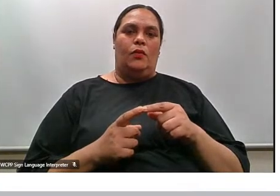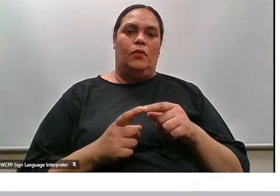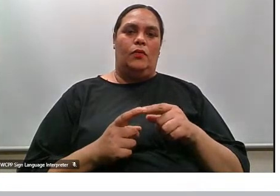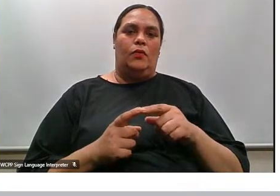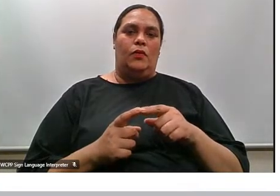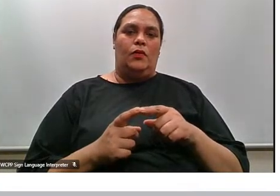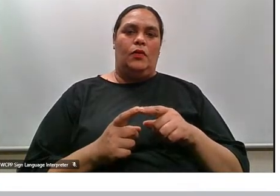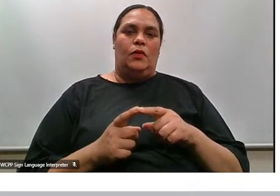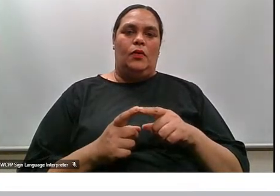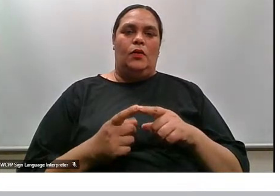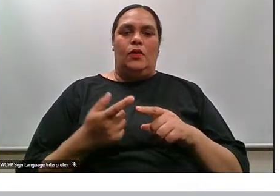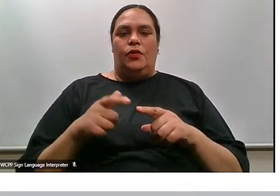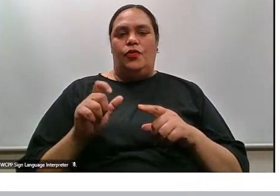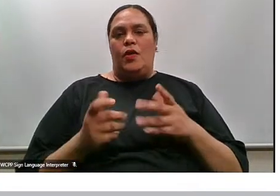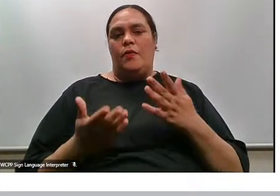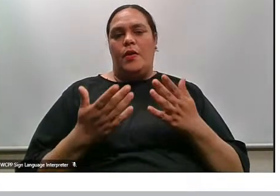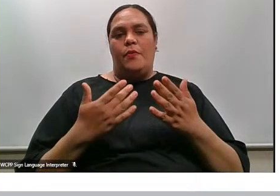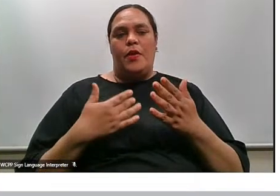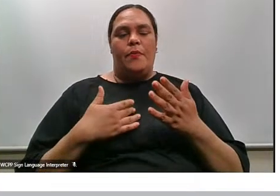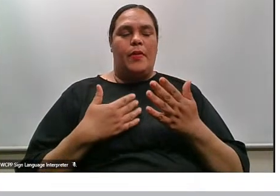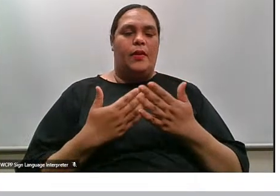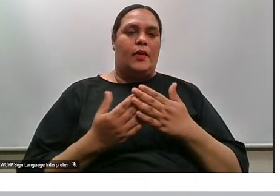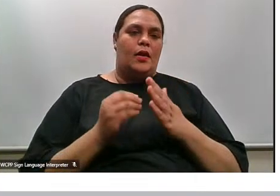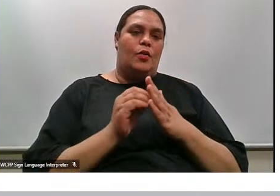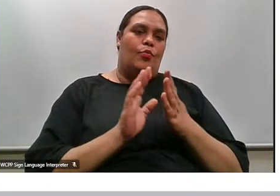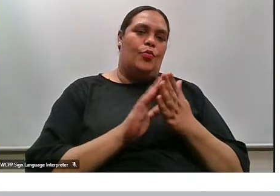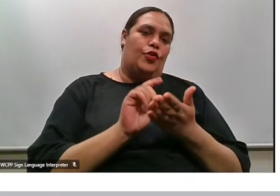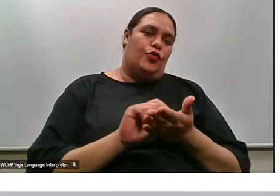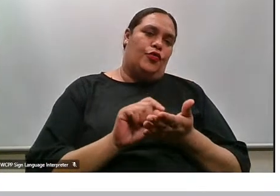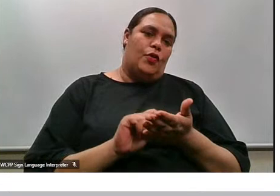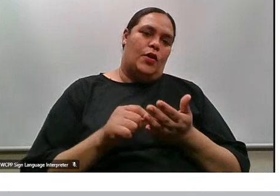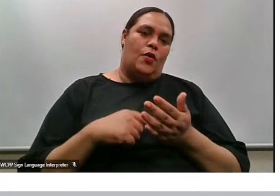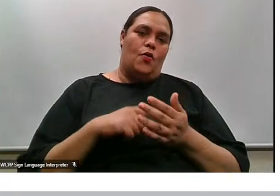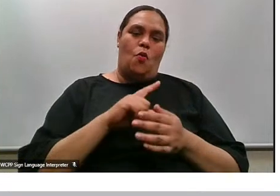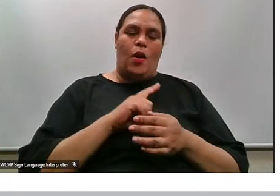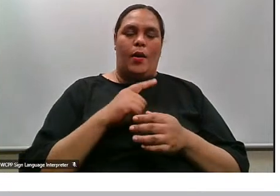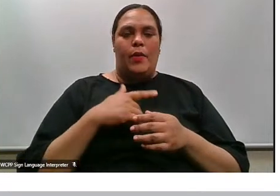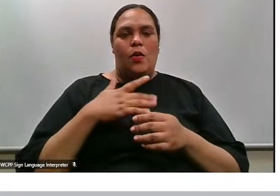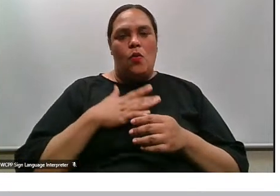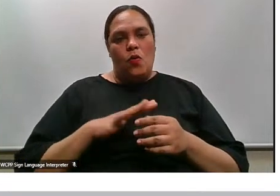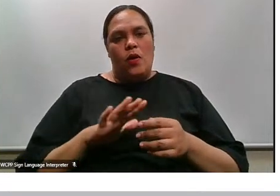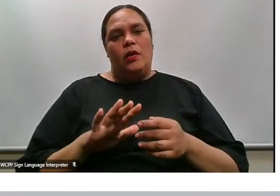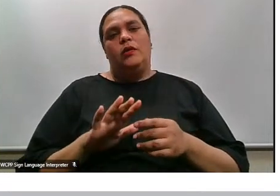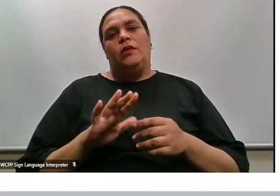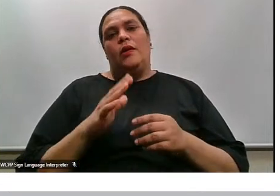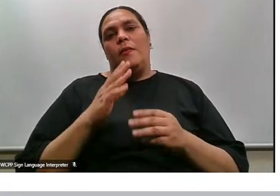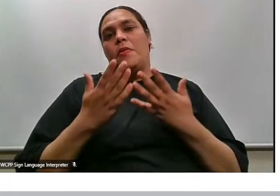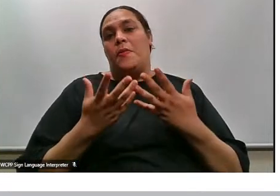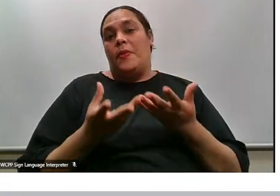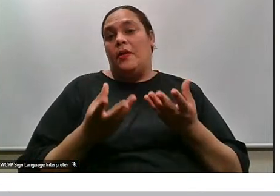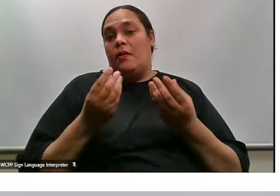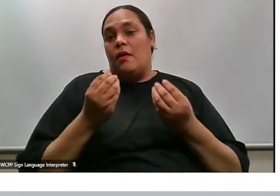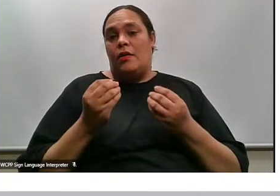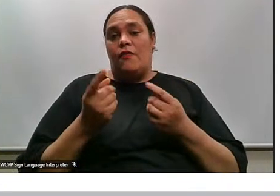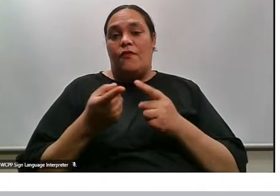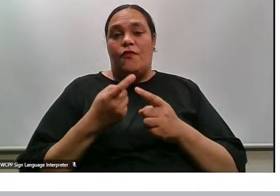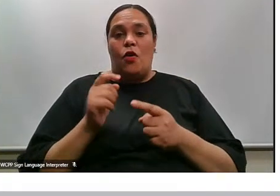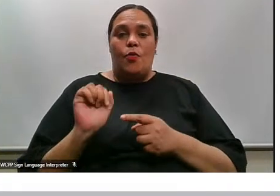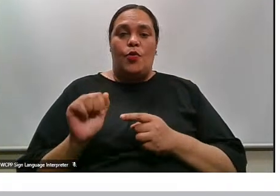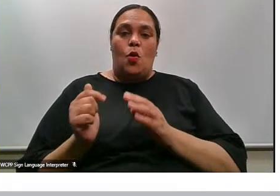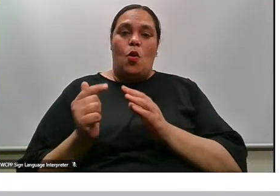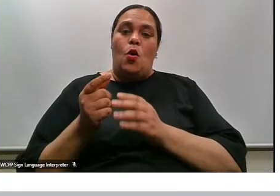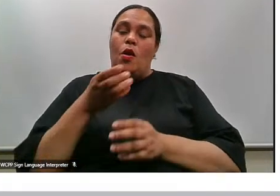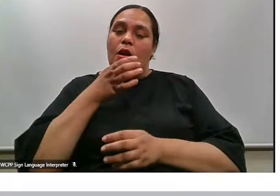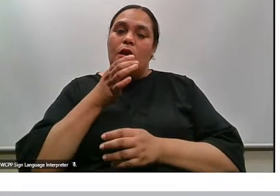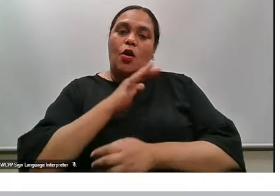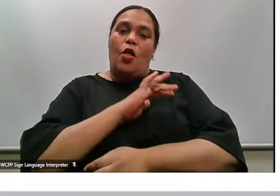No, Chair. Maybe I'll put it in writing, because I would like to maybe get from the liquor